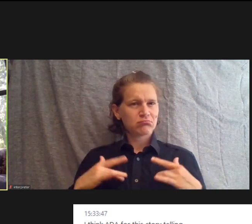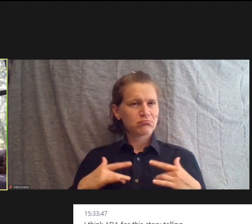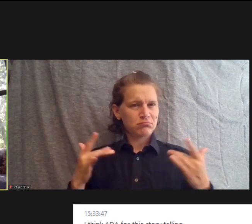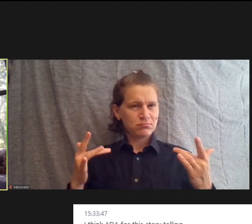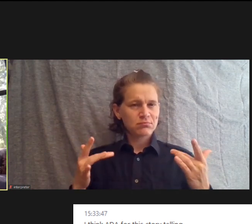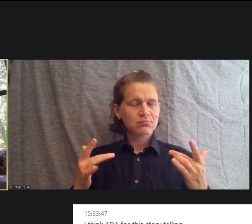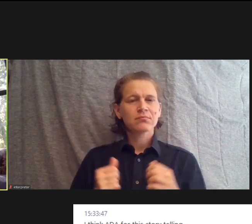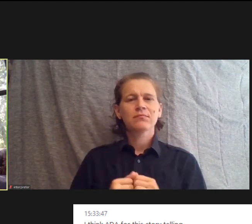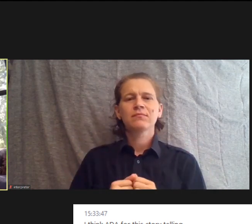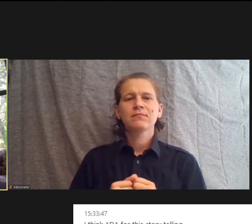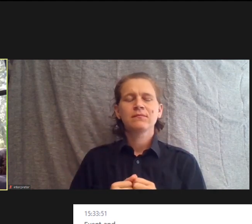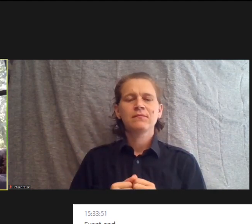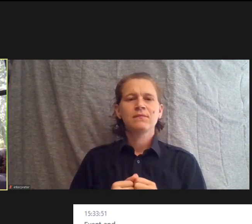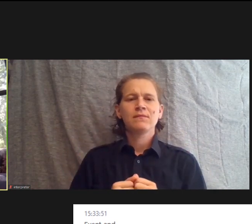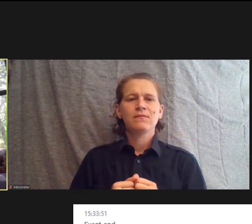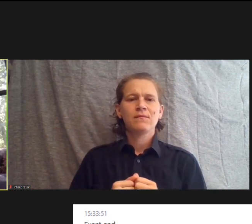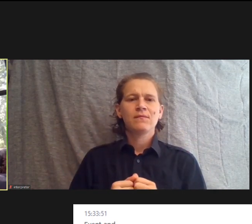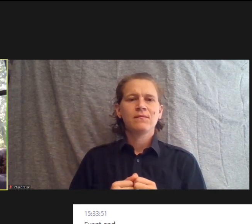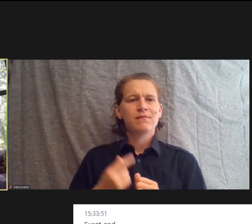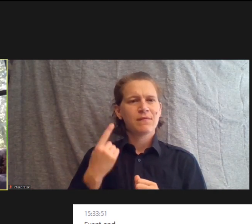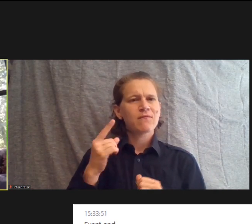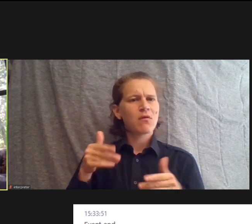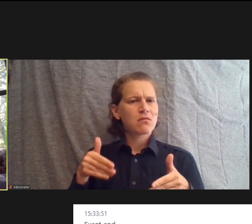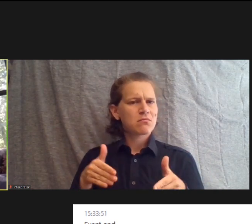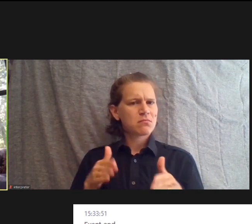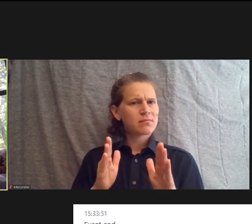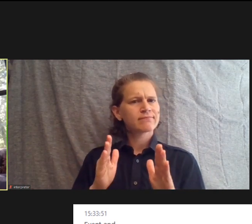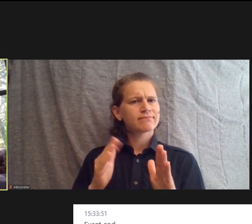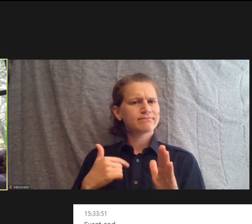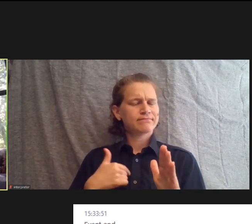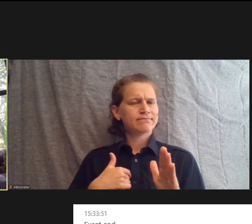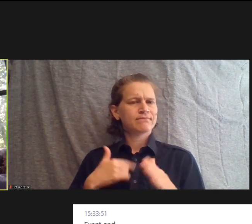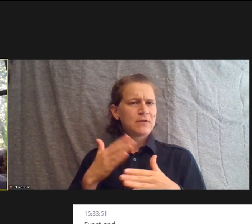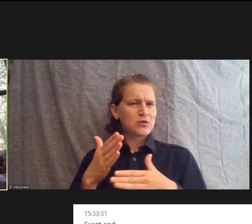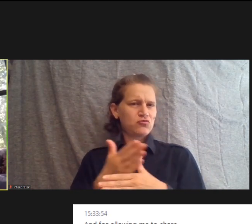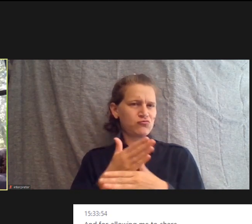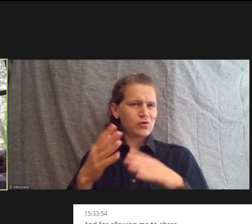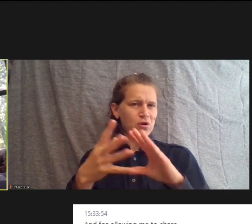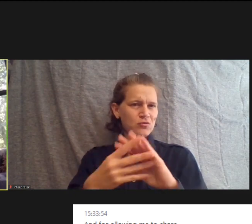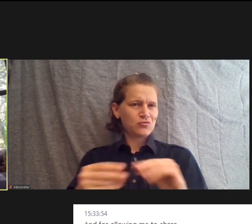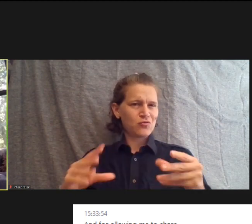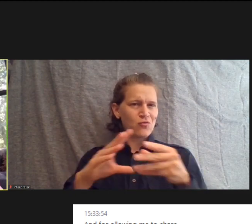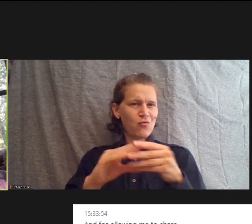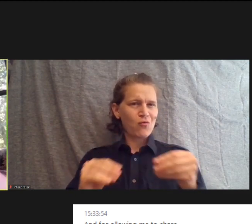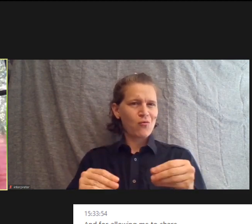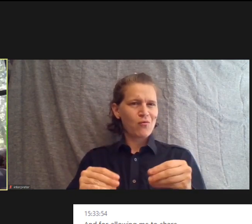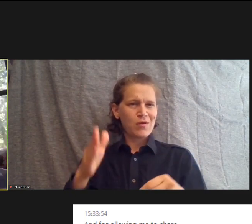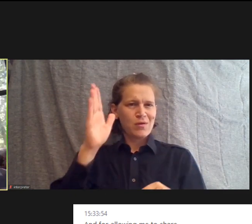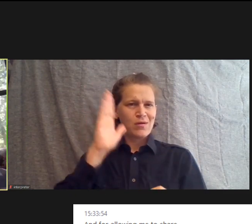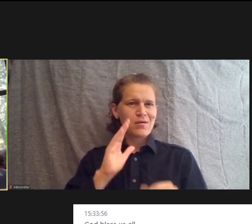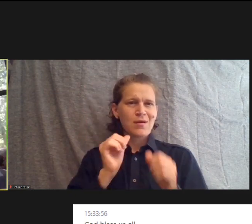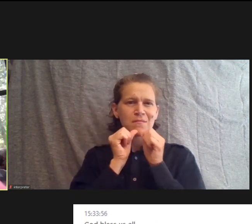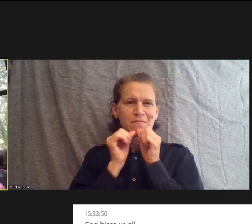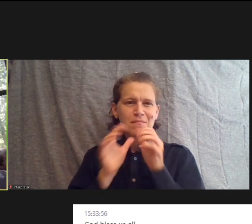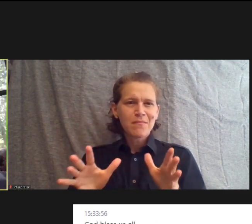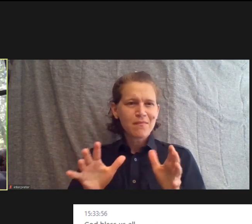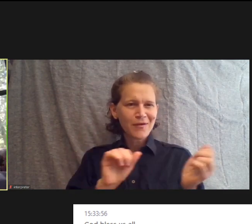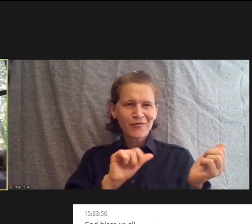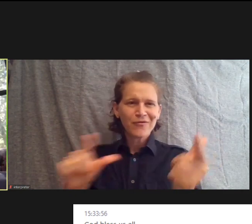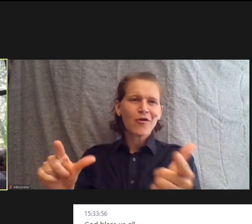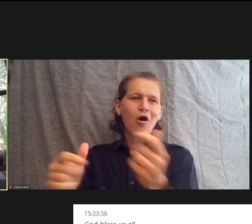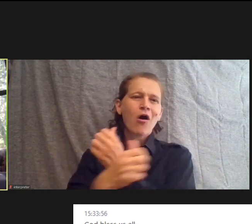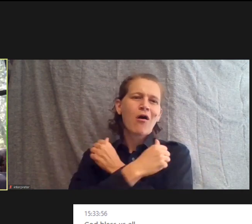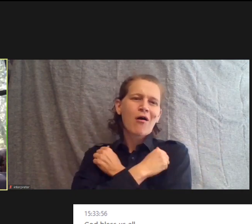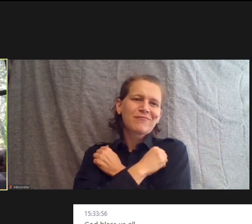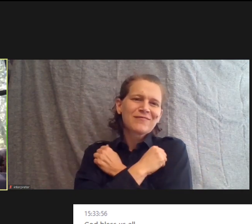and for allowing me to share. God bless us all. Hugs. Love